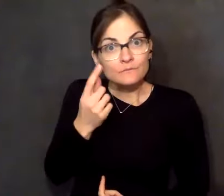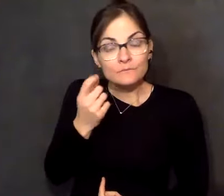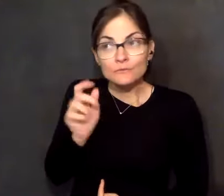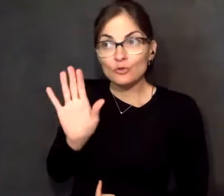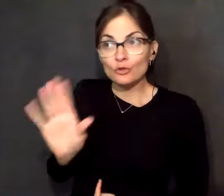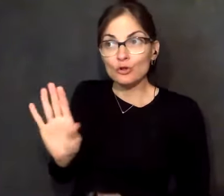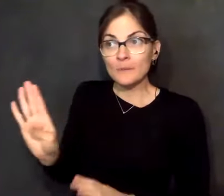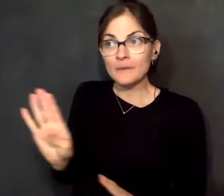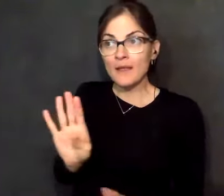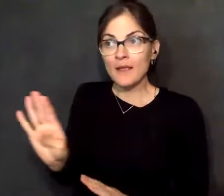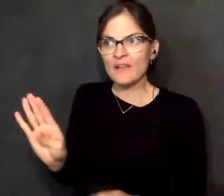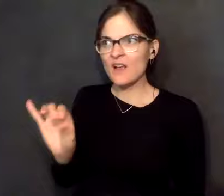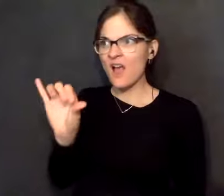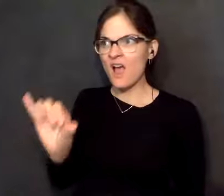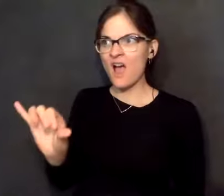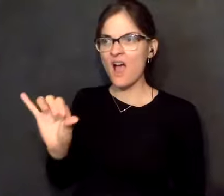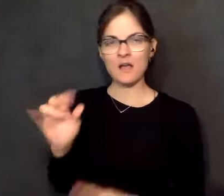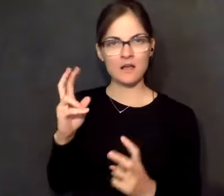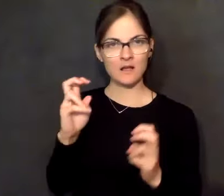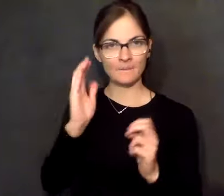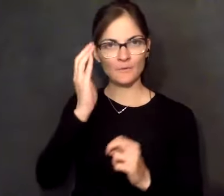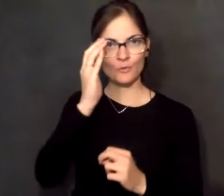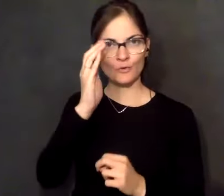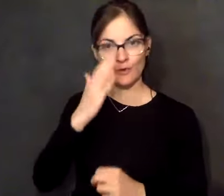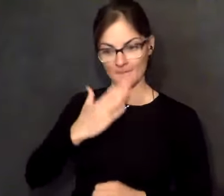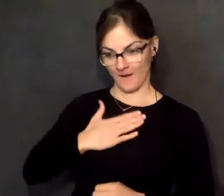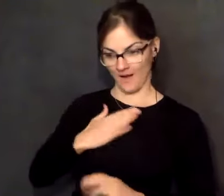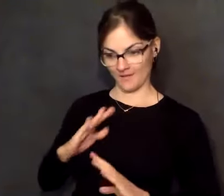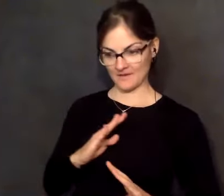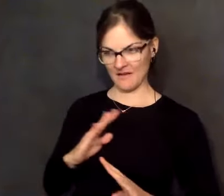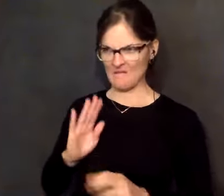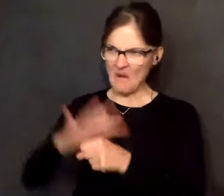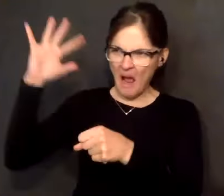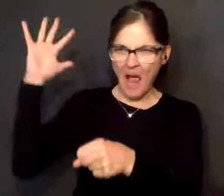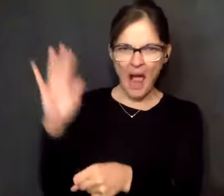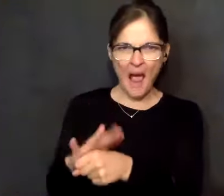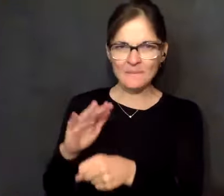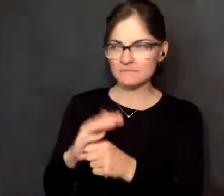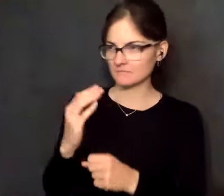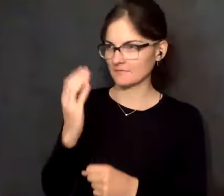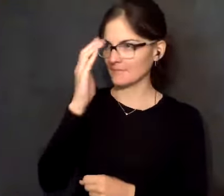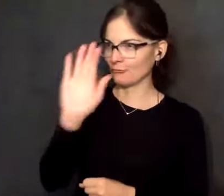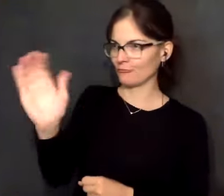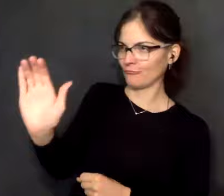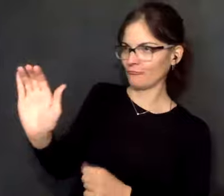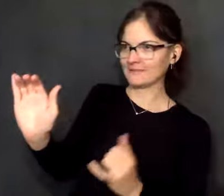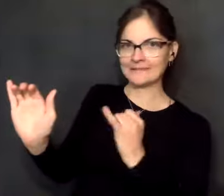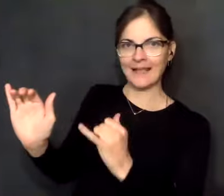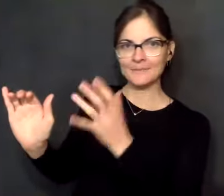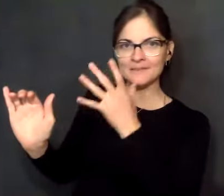That was exactly the behavior. I recognized myself in my mother. And all I could do